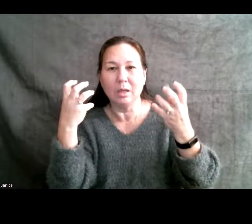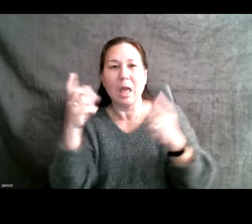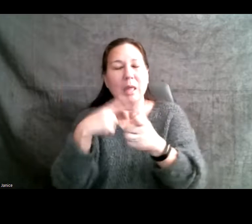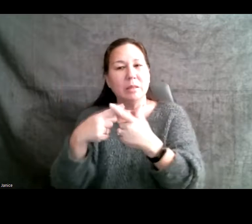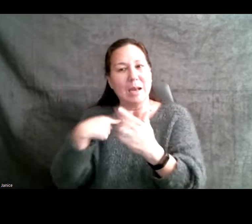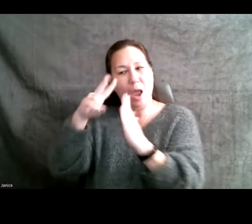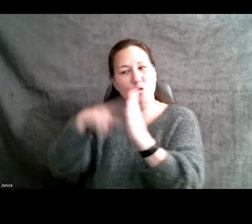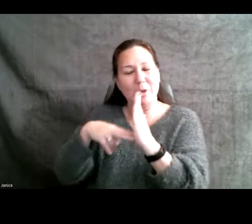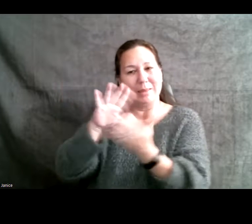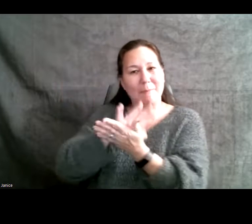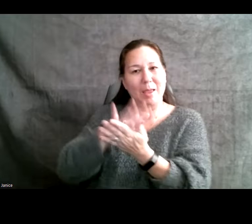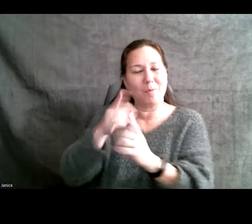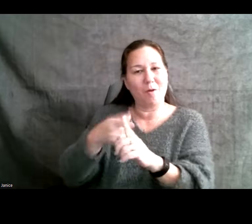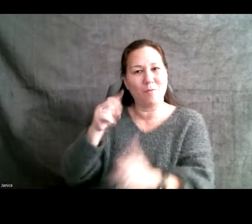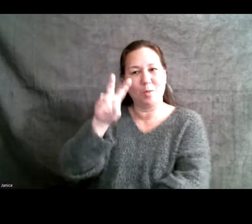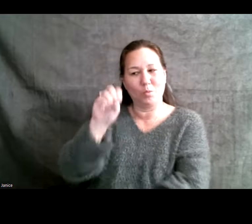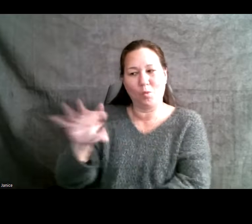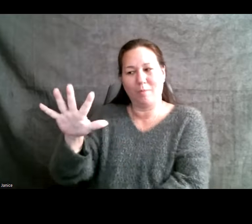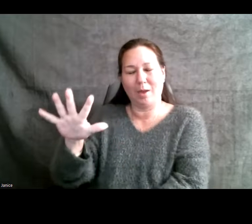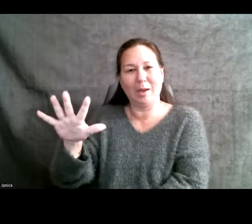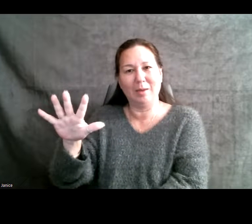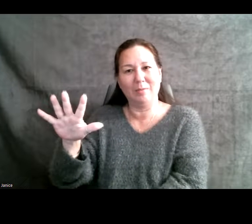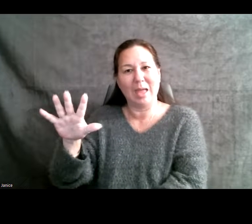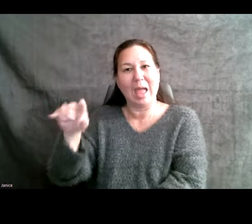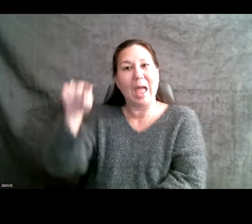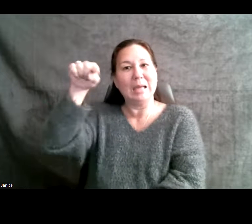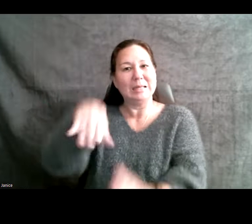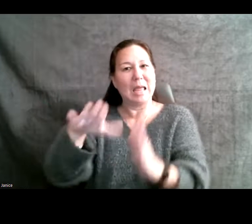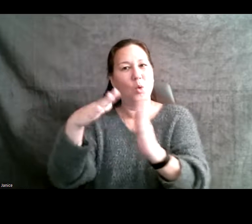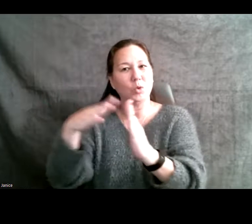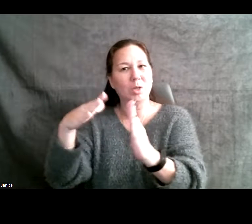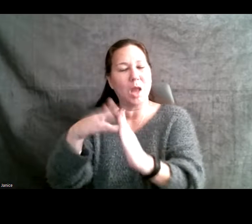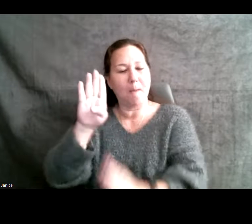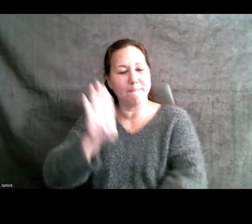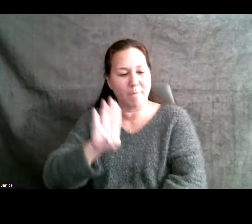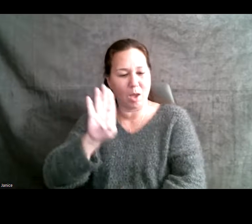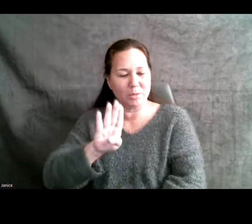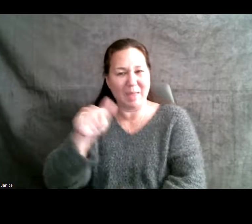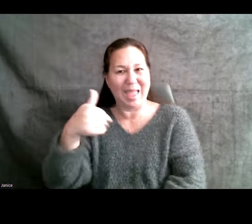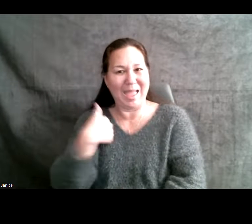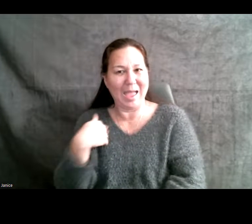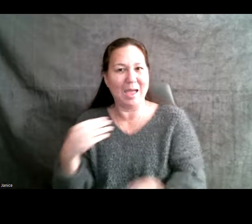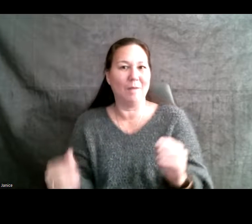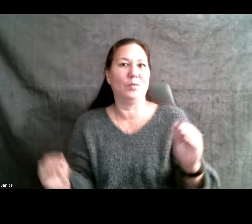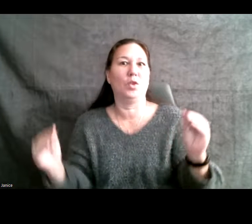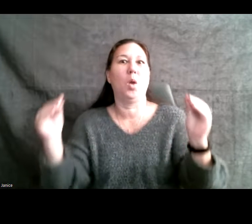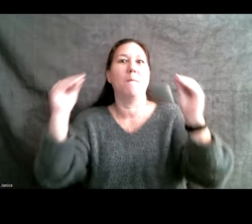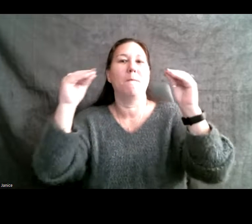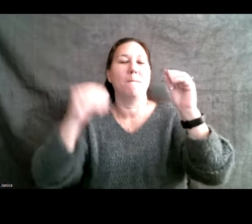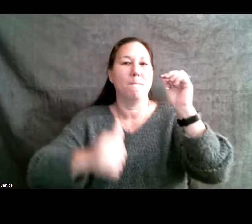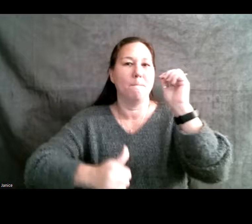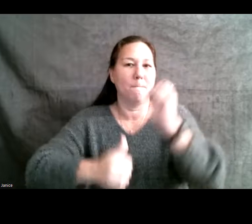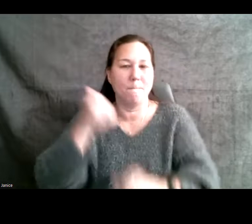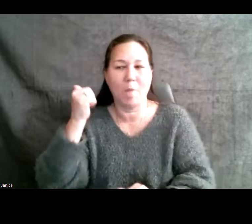saw that downtown Boston was actually had the most extensive cumulative